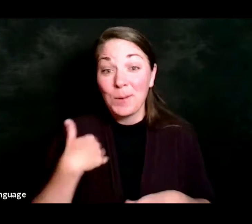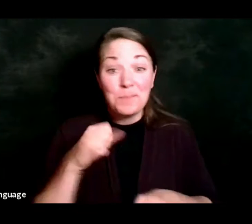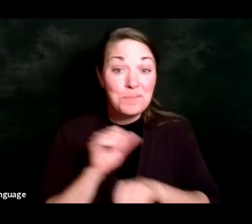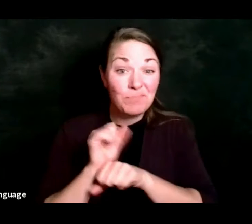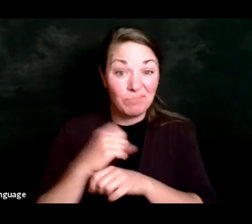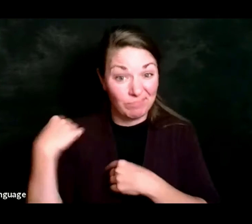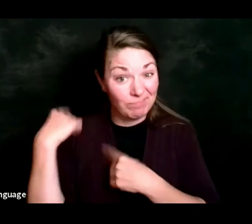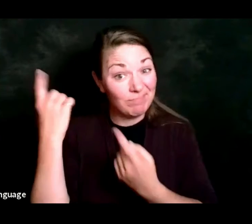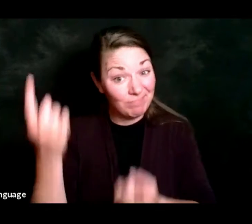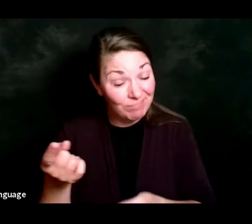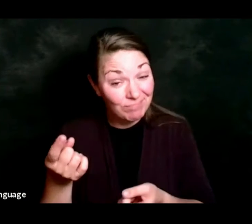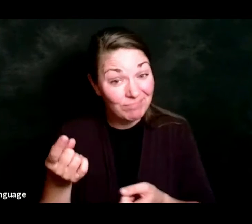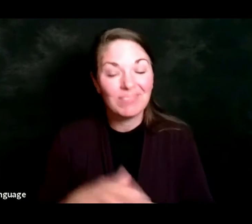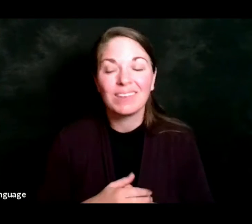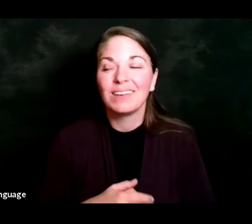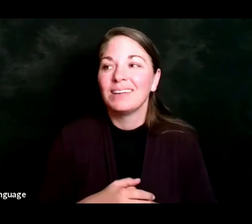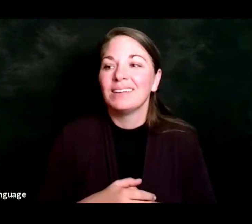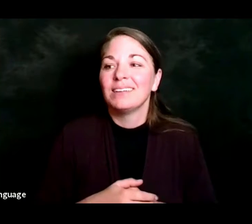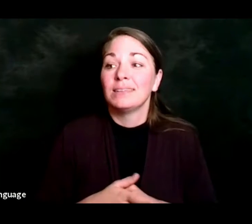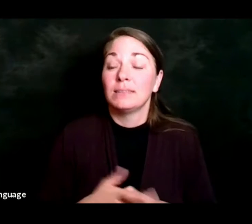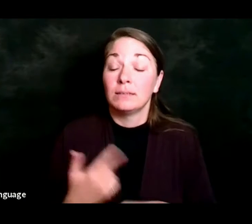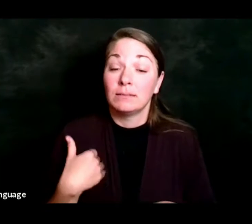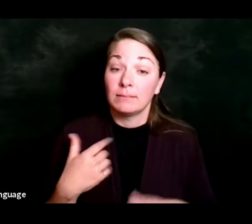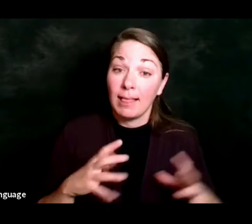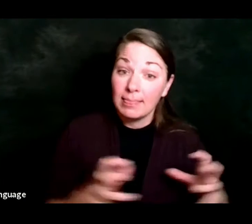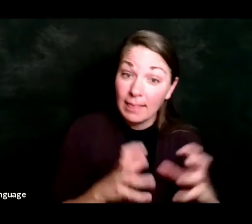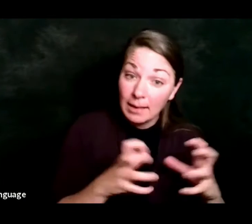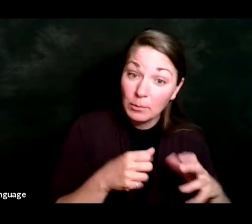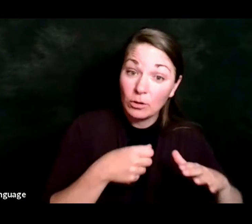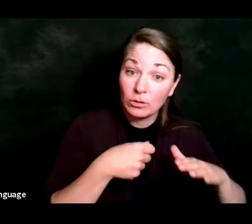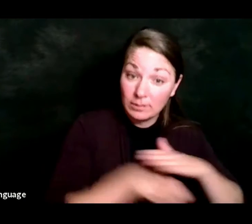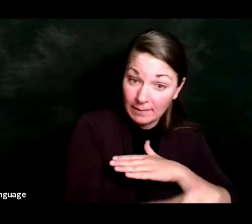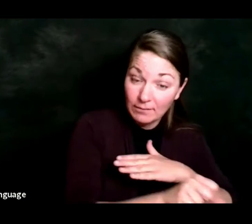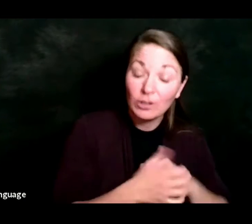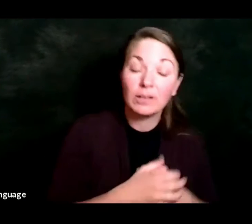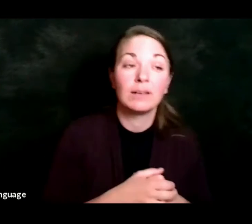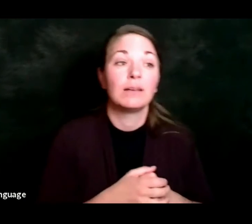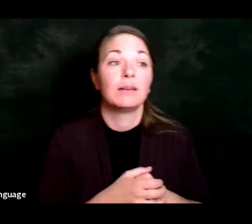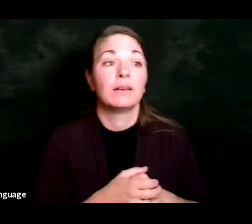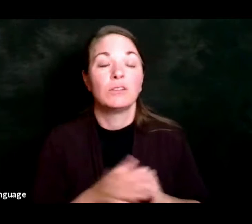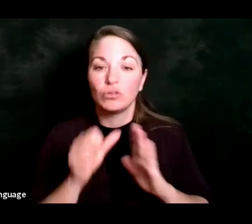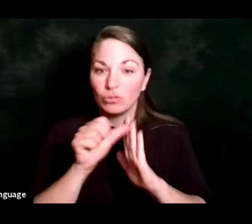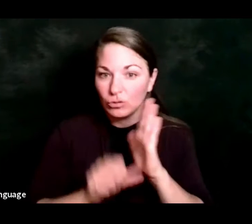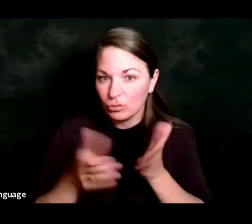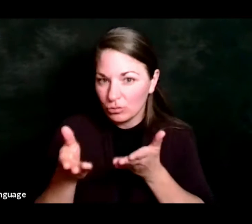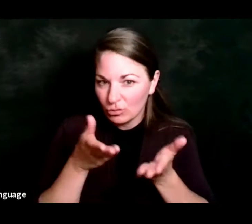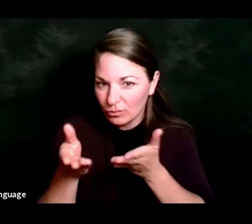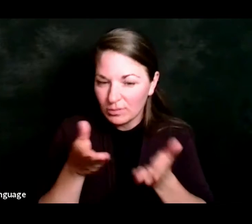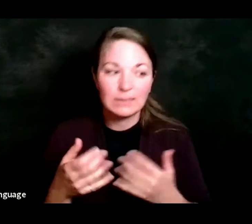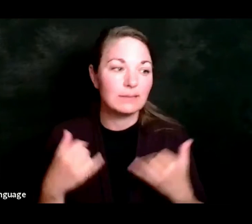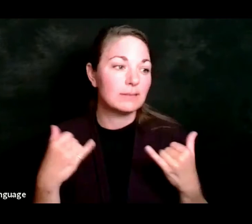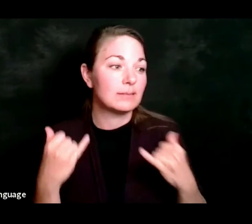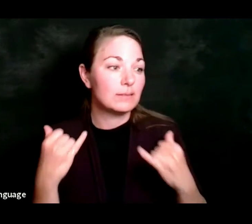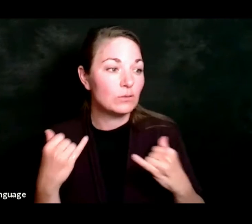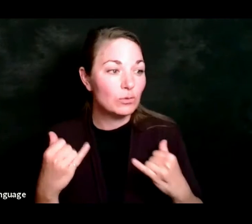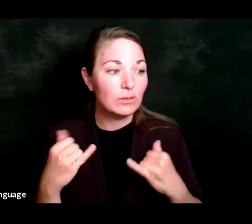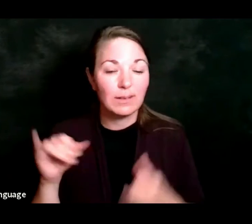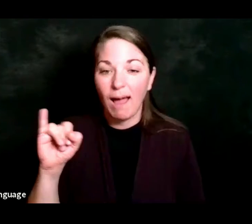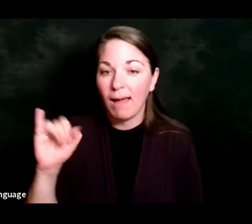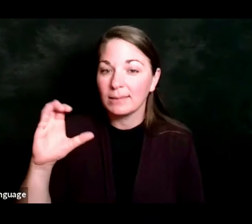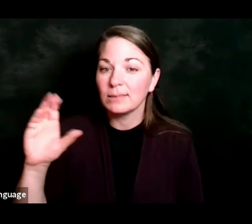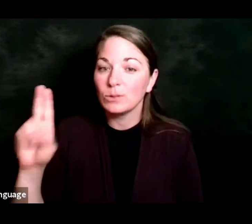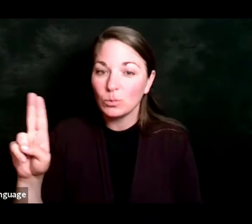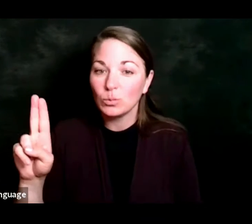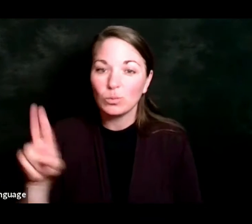delivery and surgical services. My current position is in the intensive care unit at Samaritan North Lincoln, but I also work